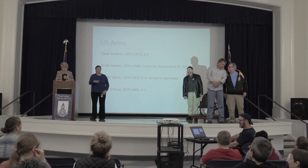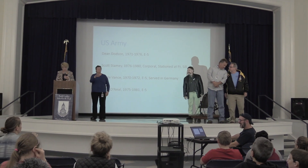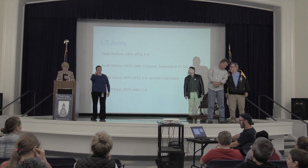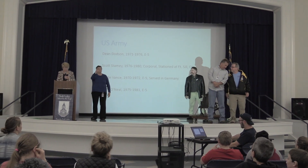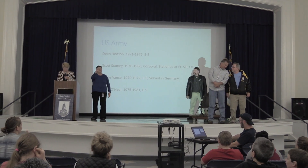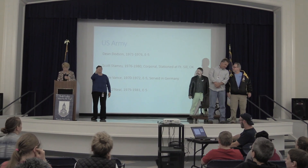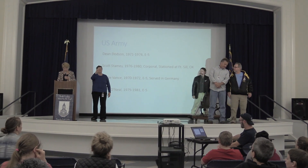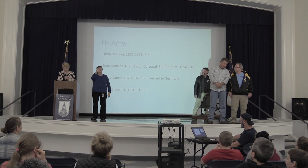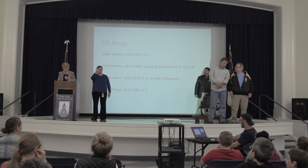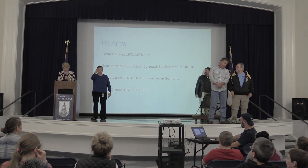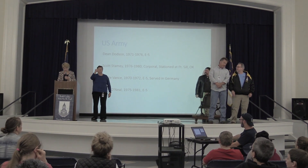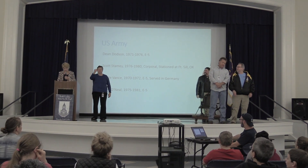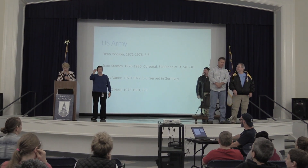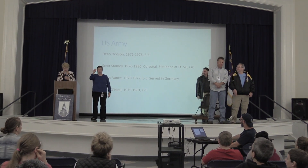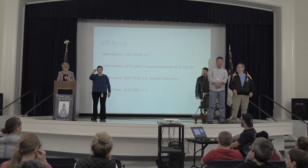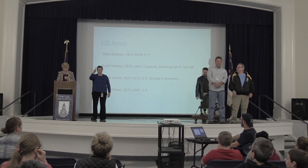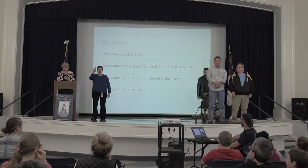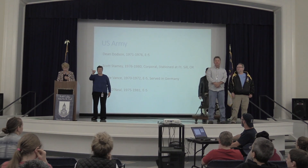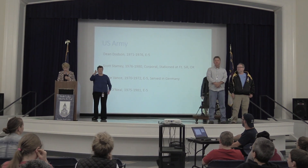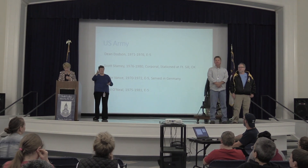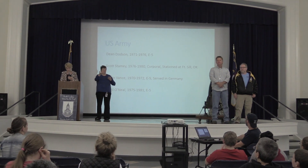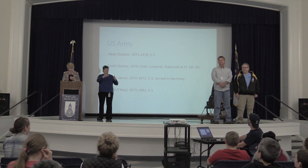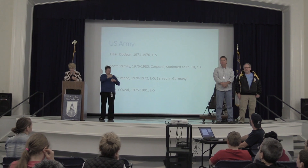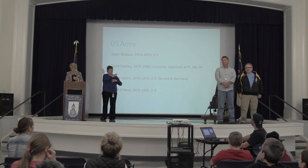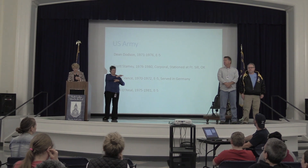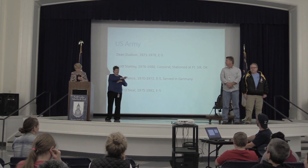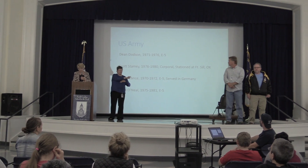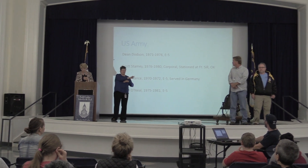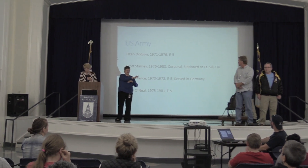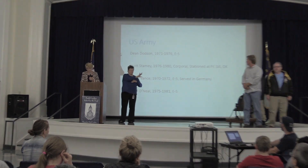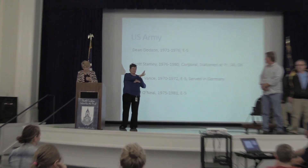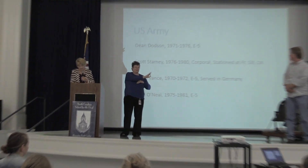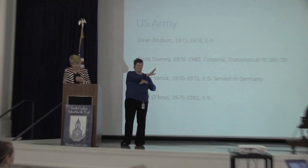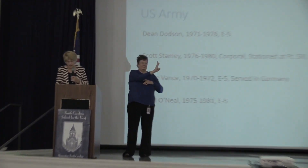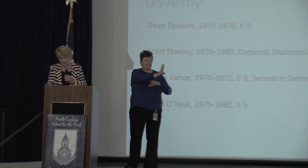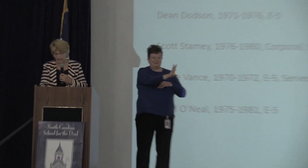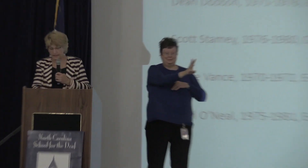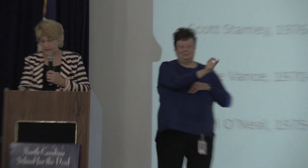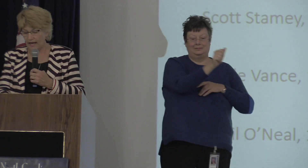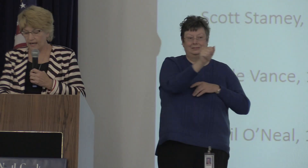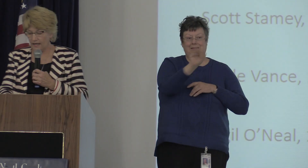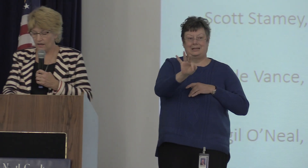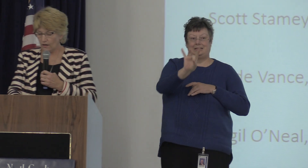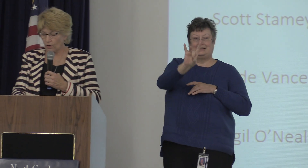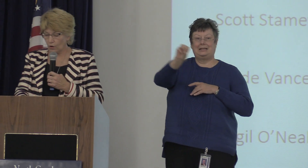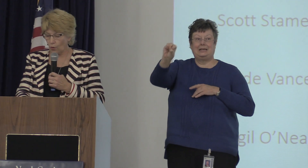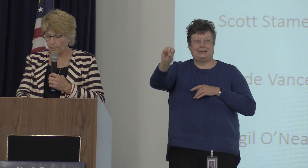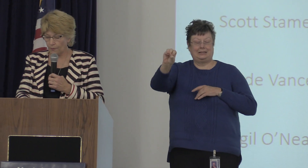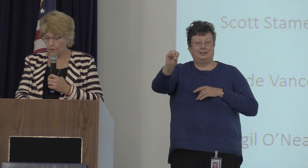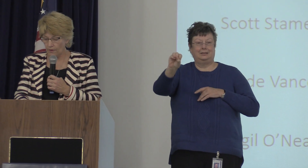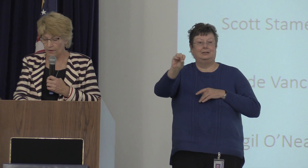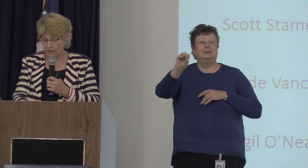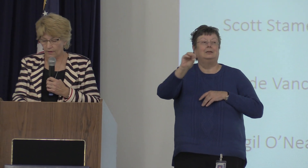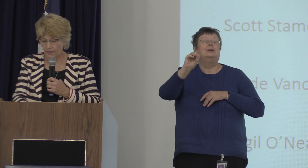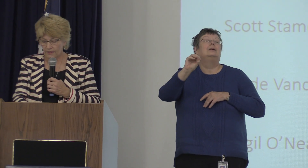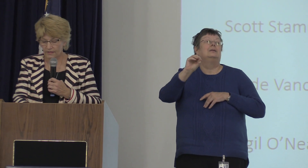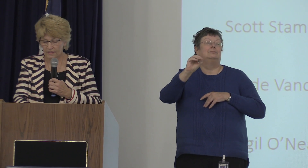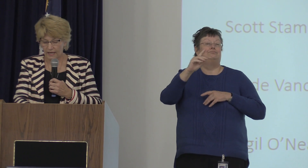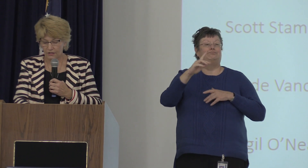Scott Stamey, he served from 1976 to 1980,